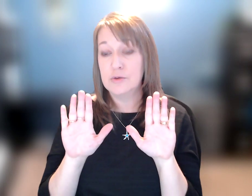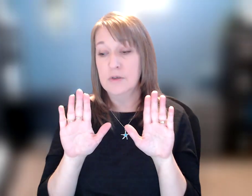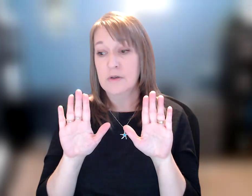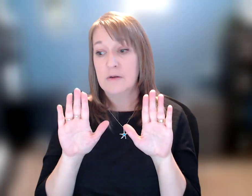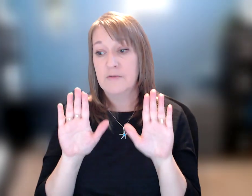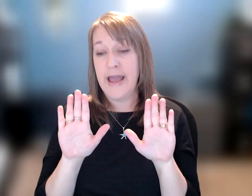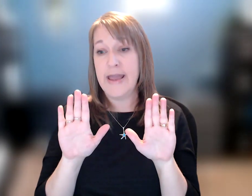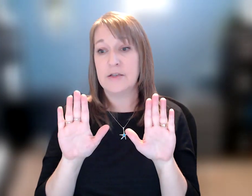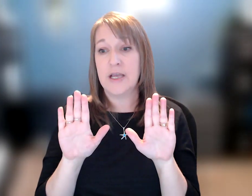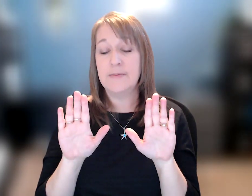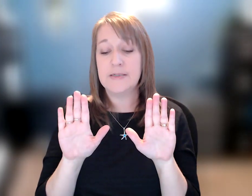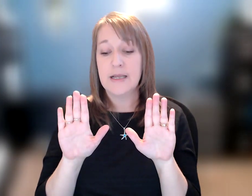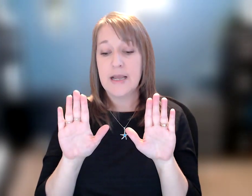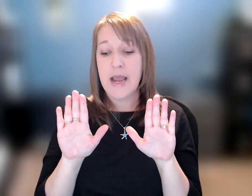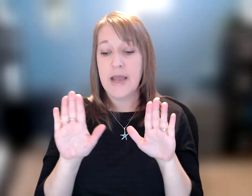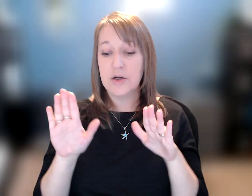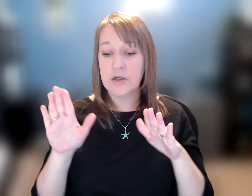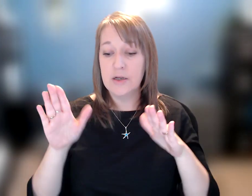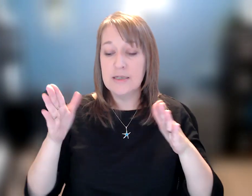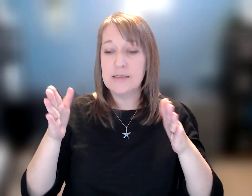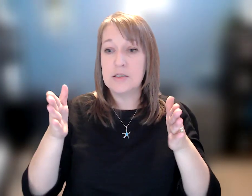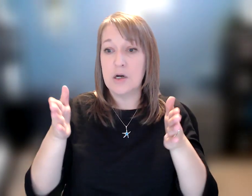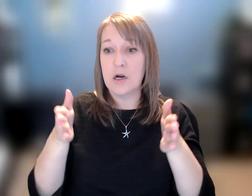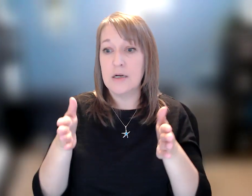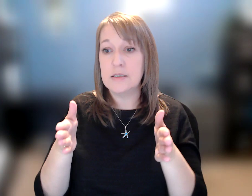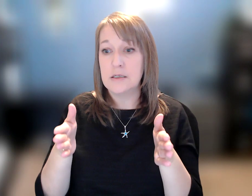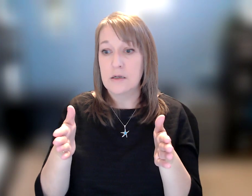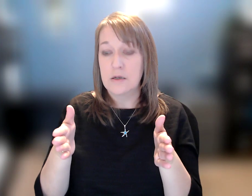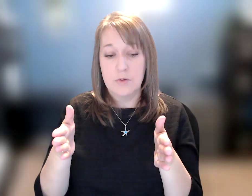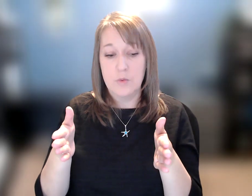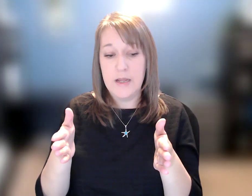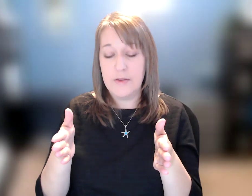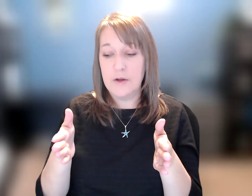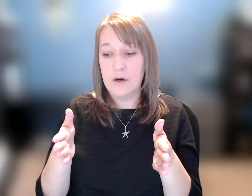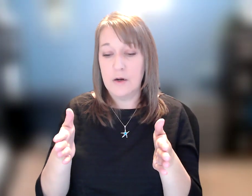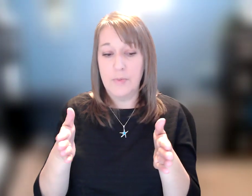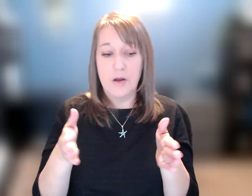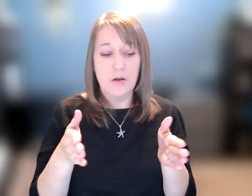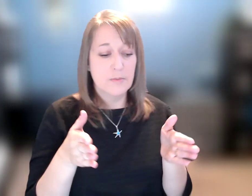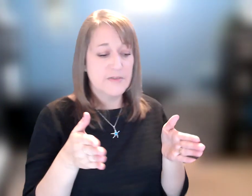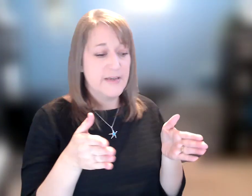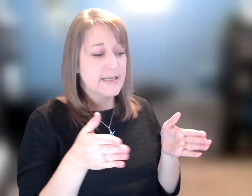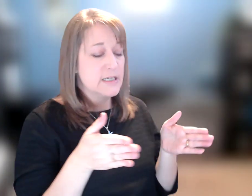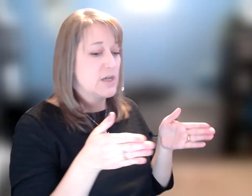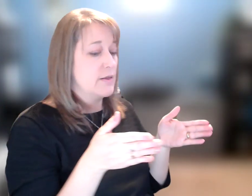two flat hand shapes, and you're going to start with your palms facing each